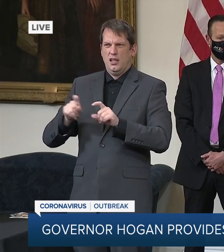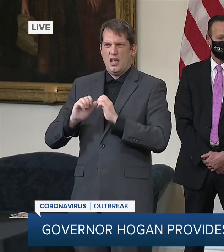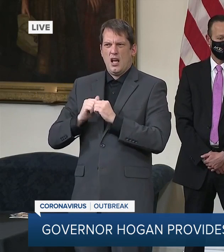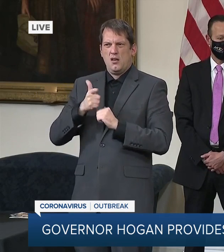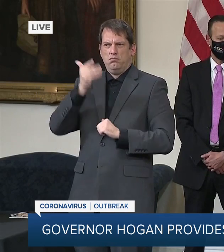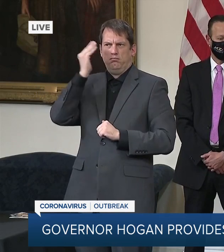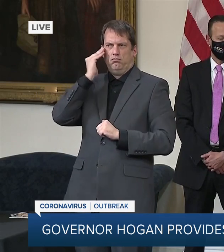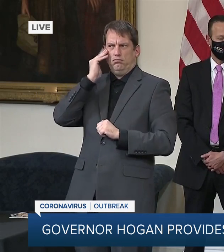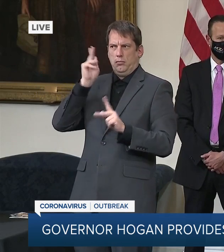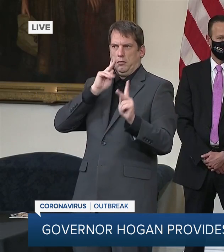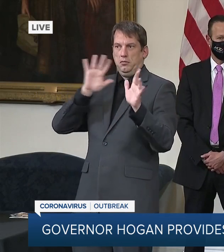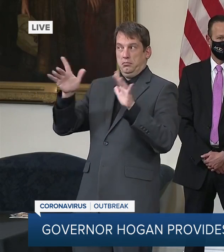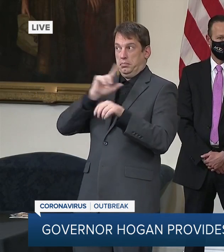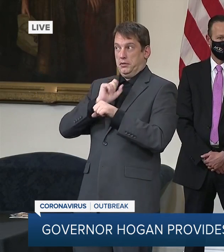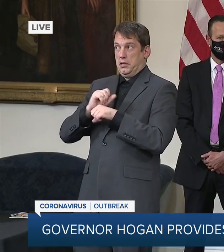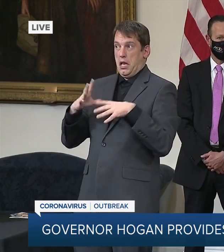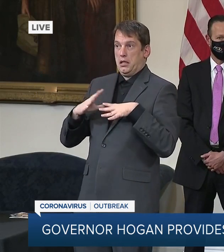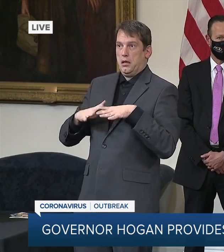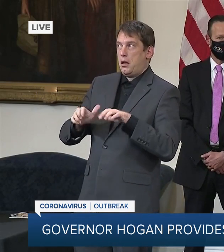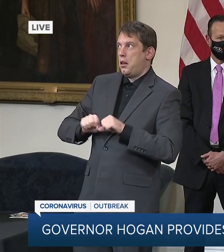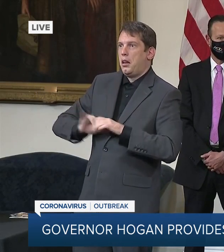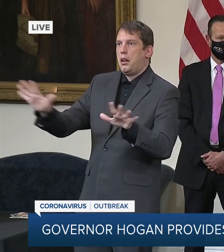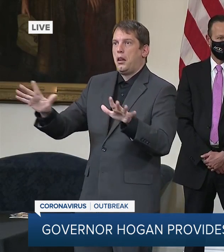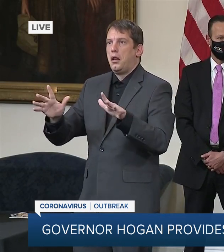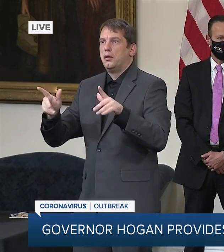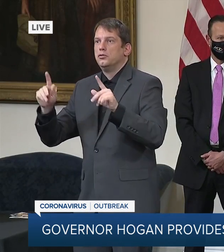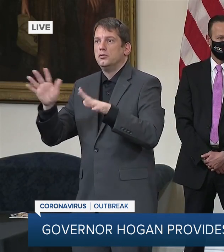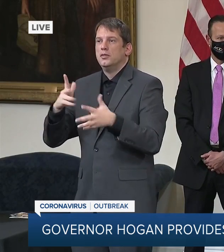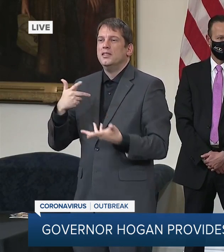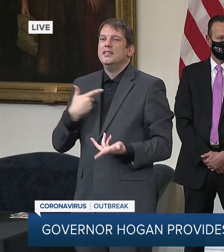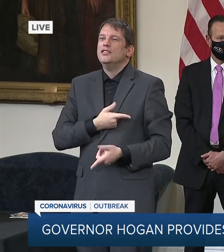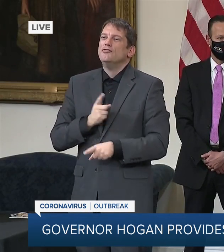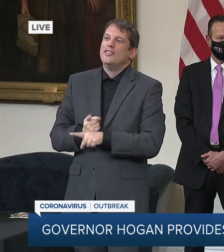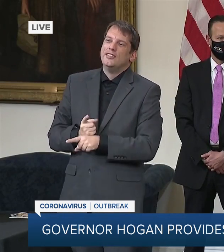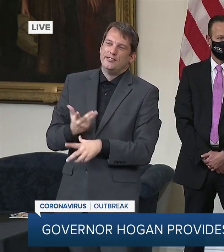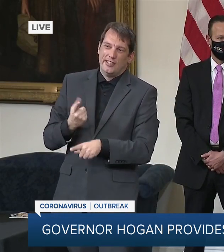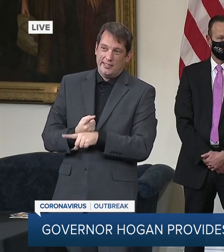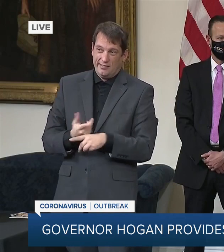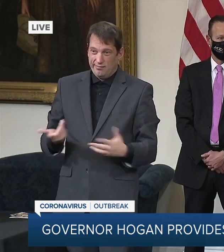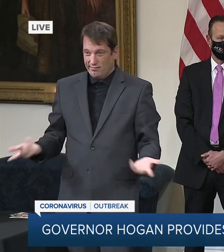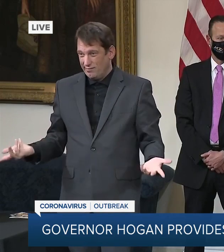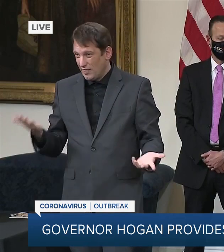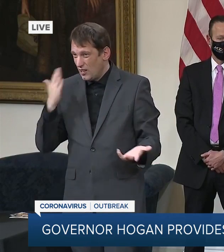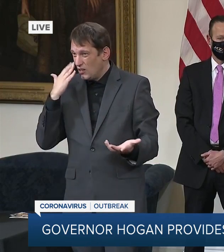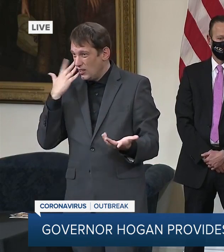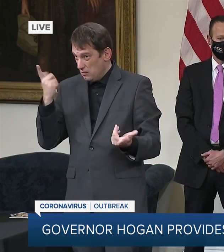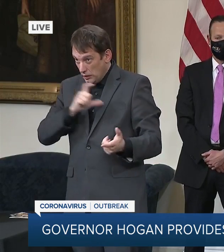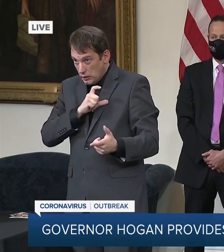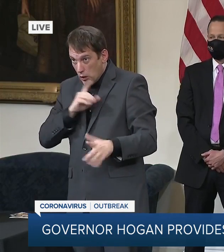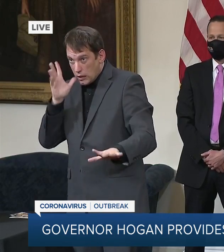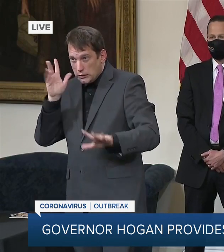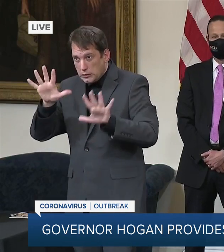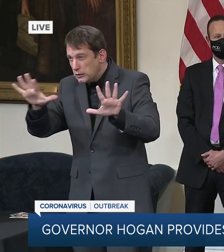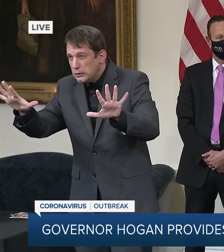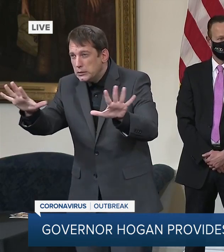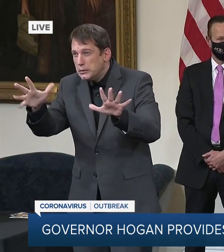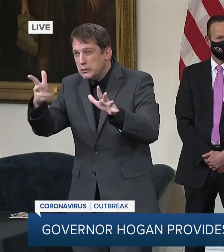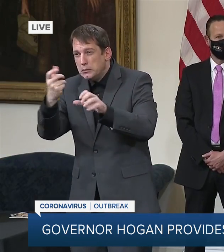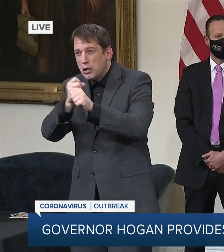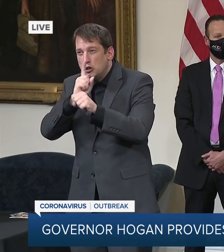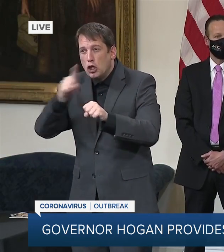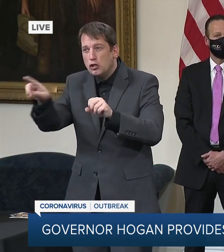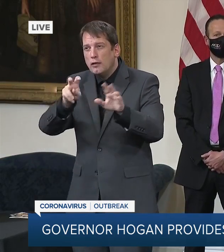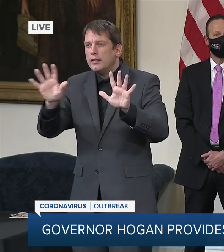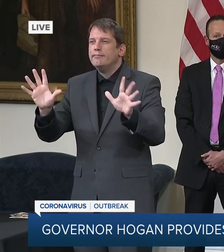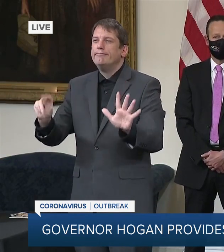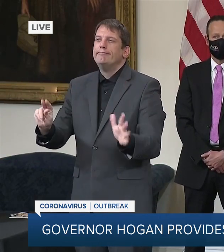checking people or having law enforcement come after people for traveling. We're just going to rely on the good faith of the people that are going to